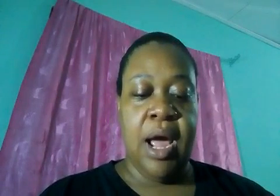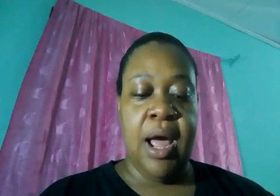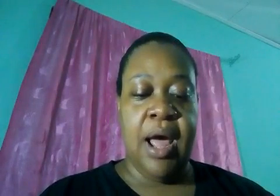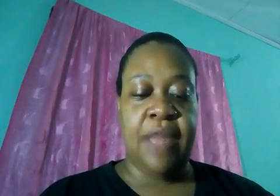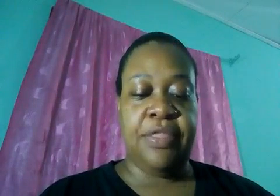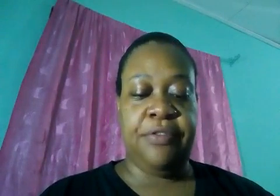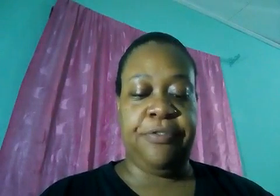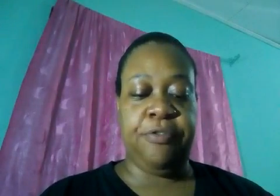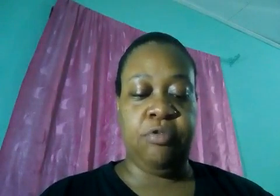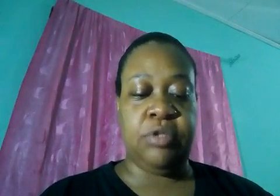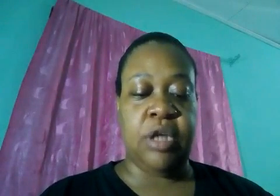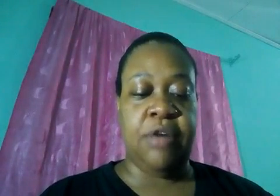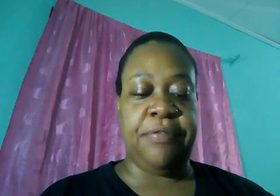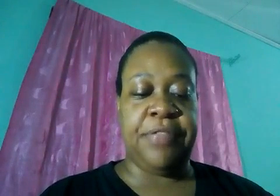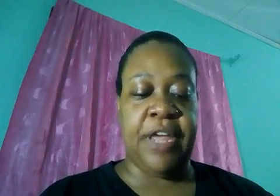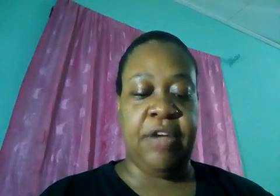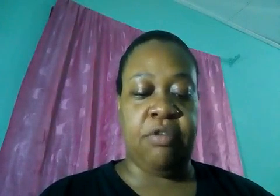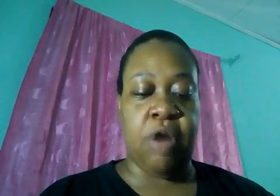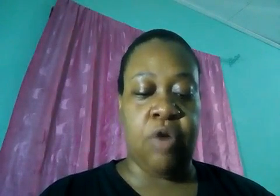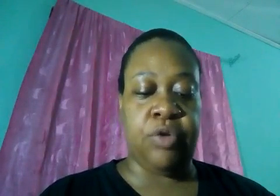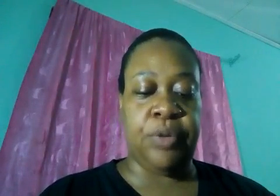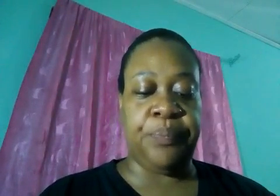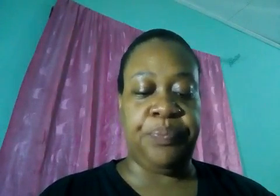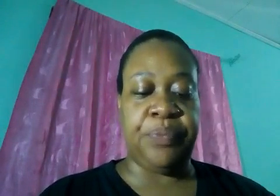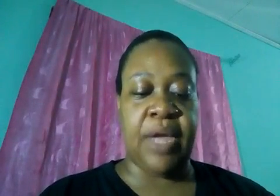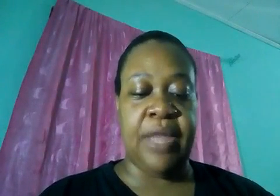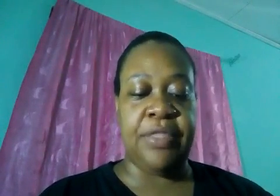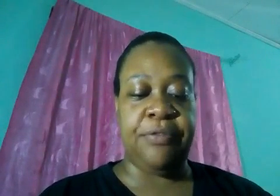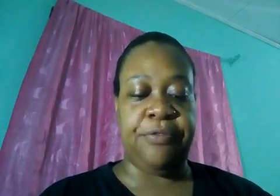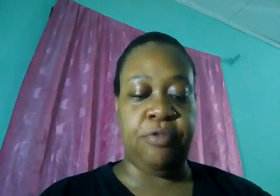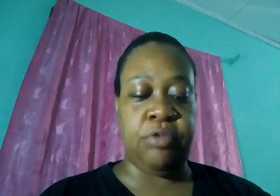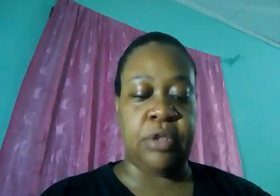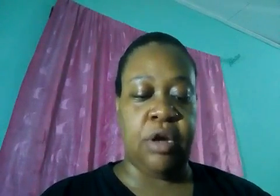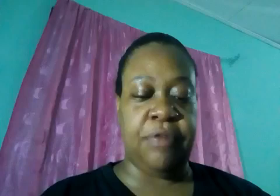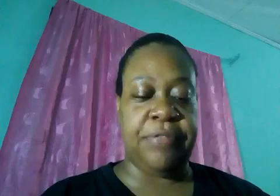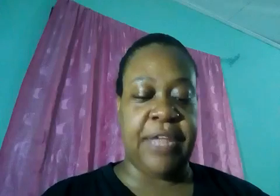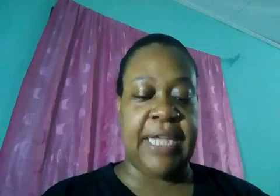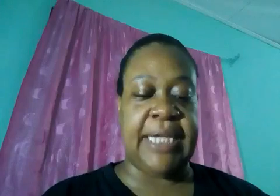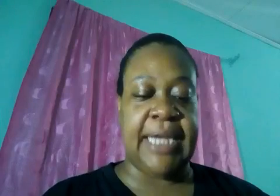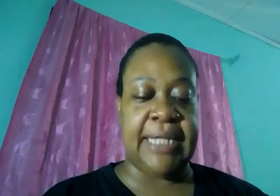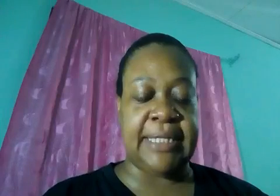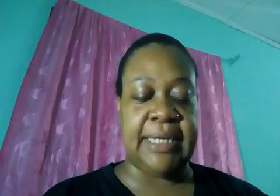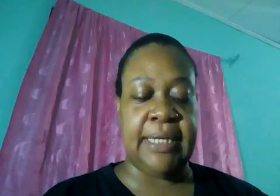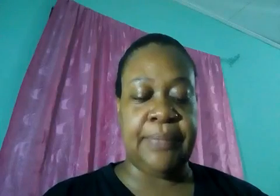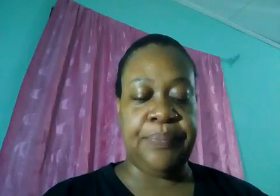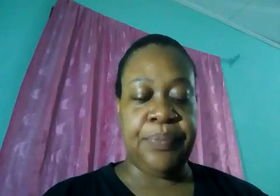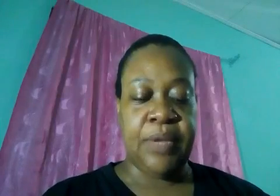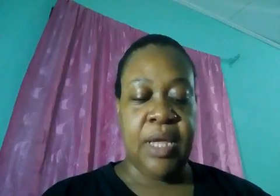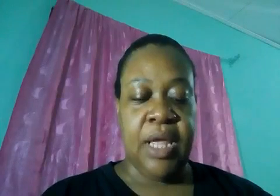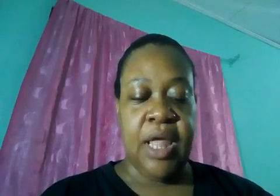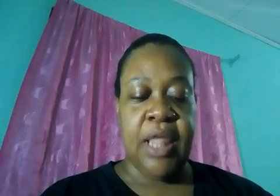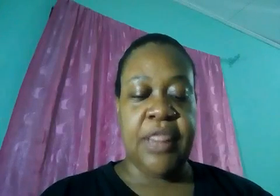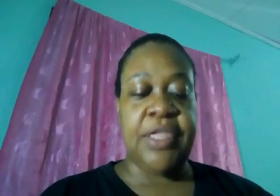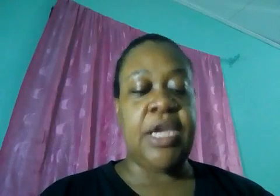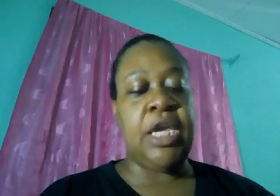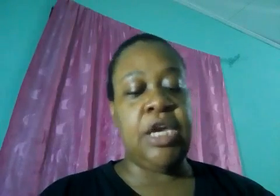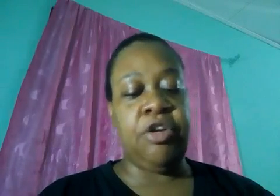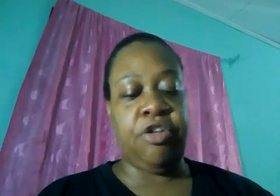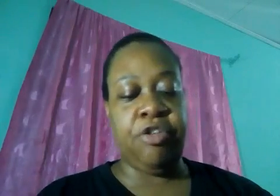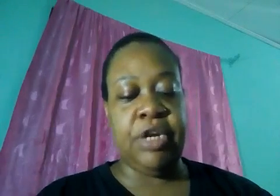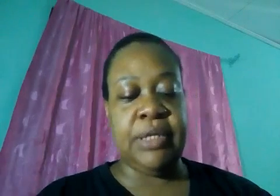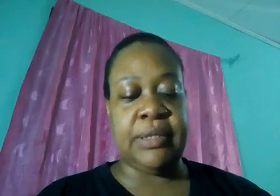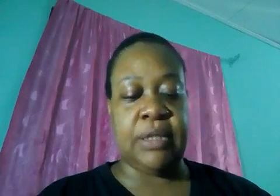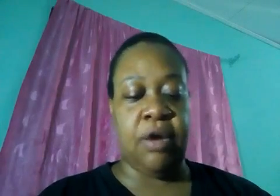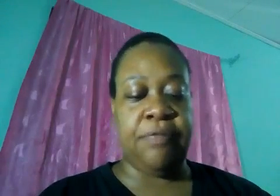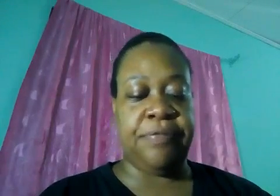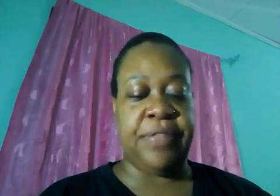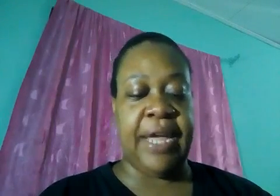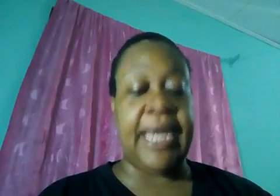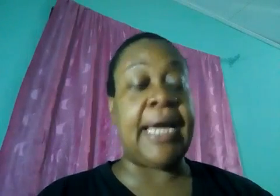and the fruit of thy ground, and the fruit of thy cattle, the increase of thy